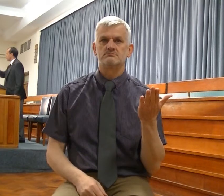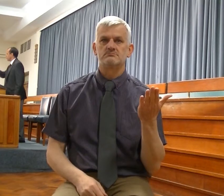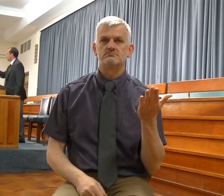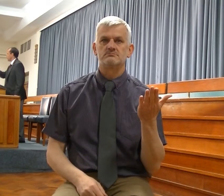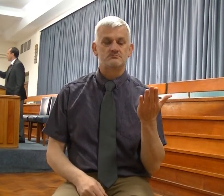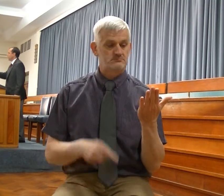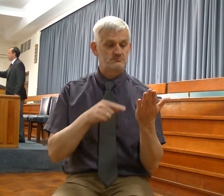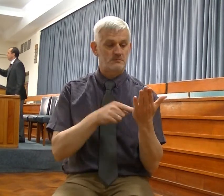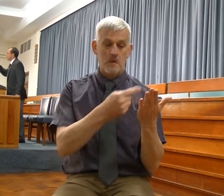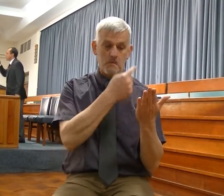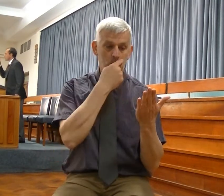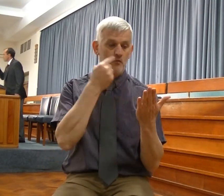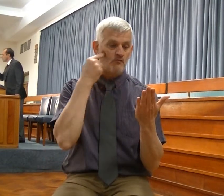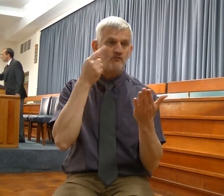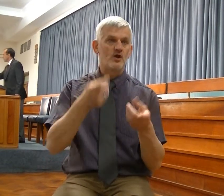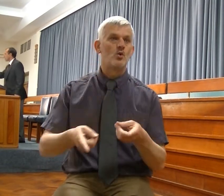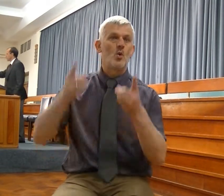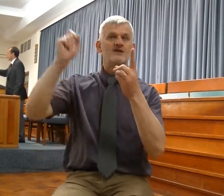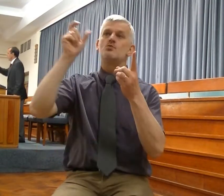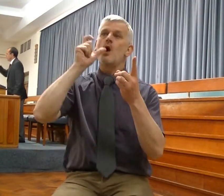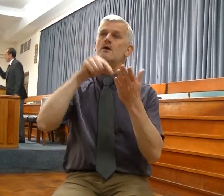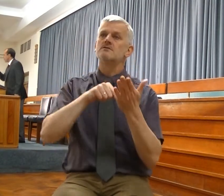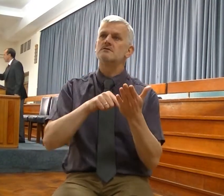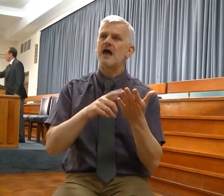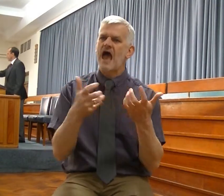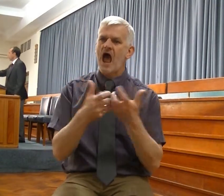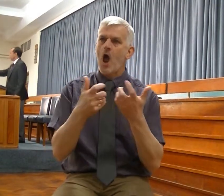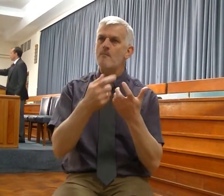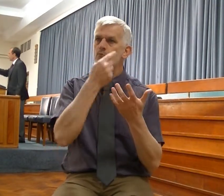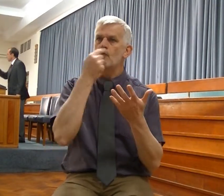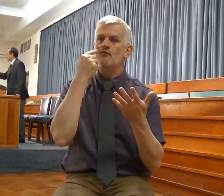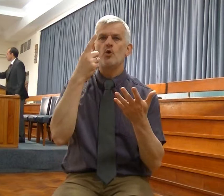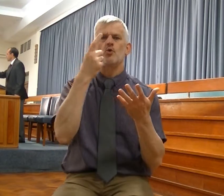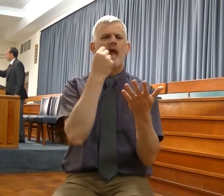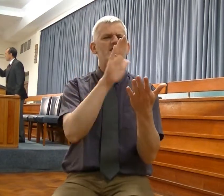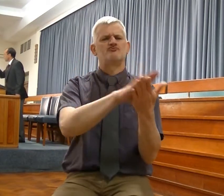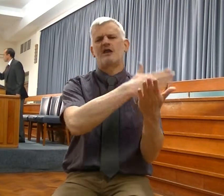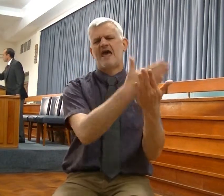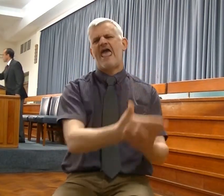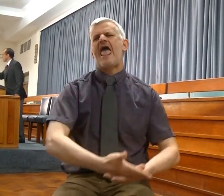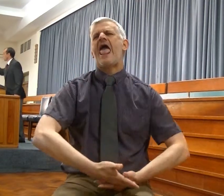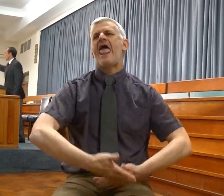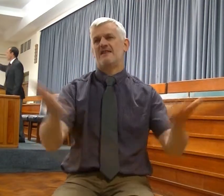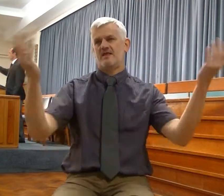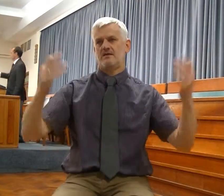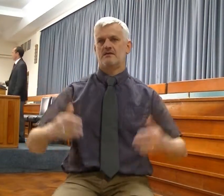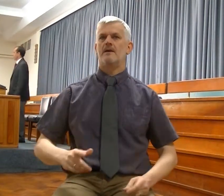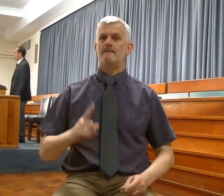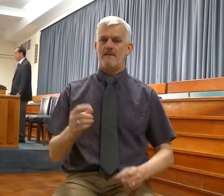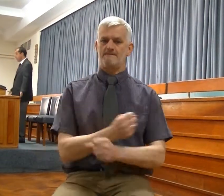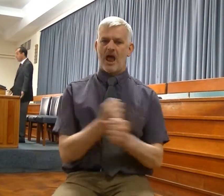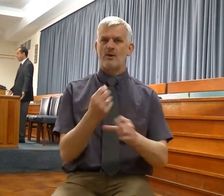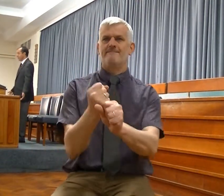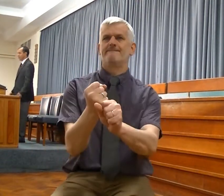the Bible is the word of God, it is translatable in any language. It is translated, it still keeps its